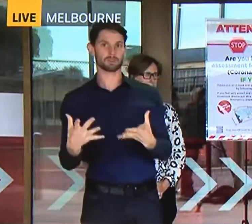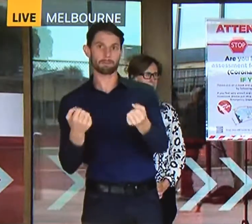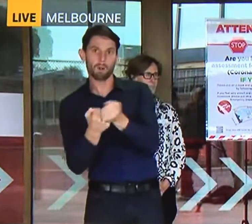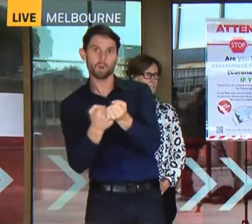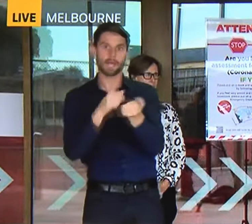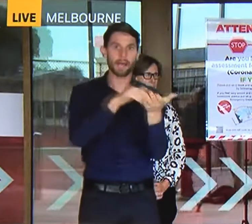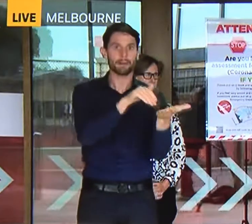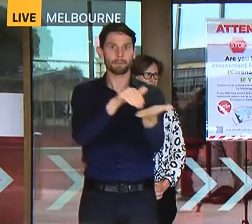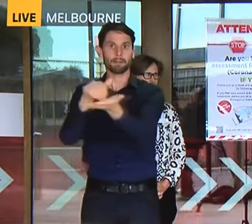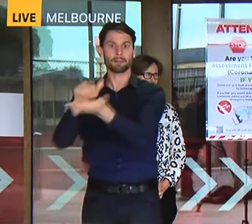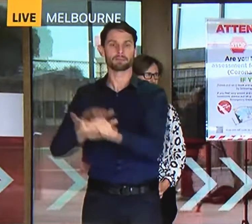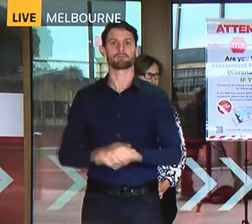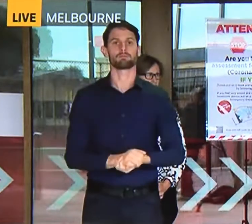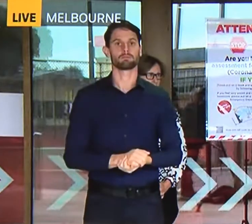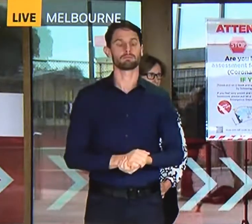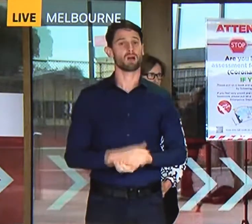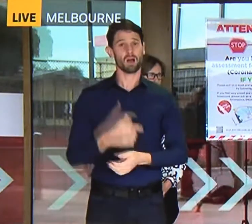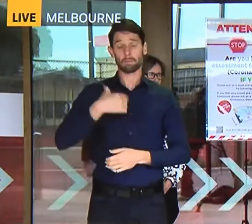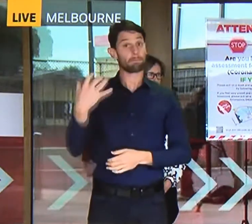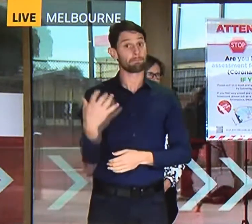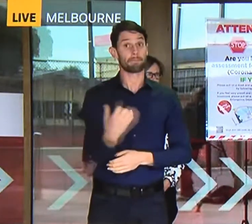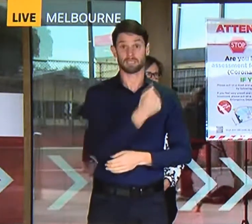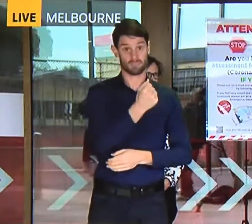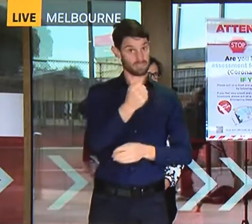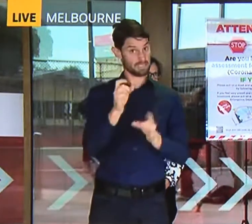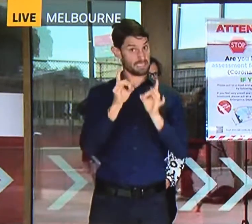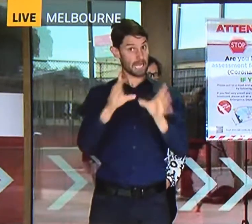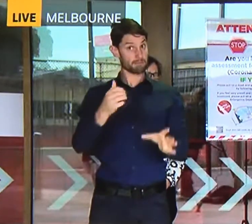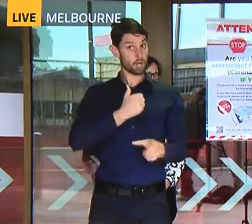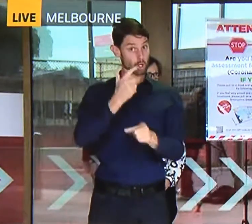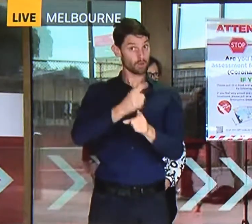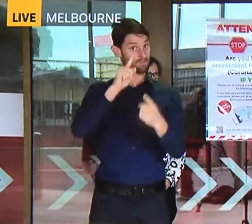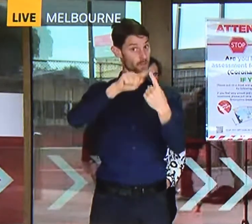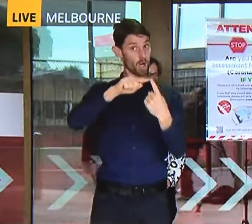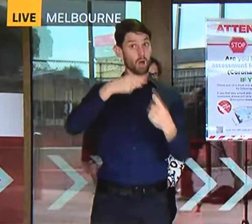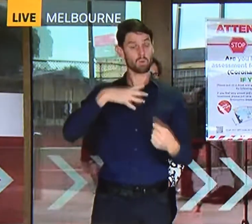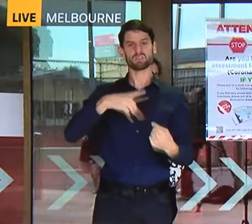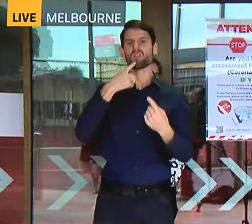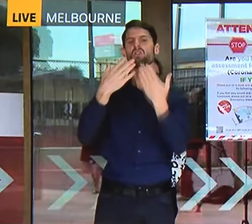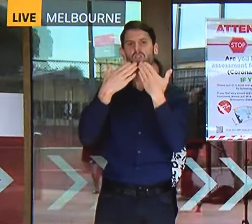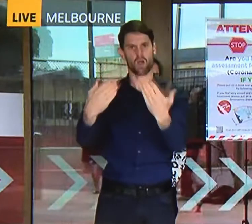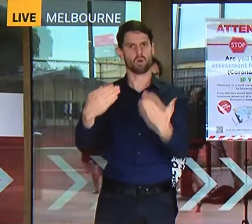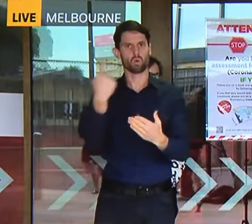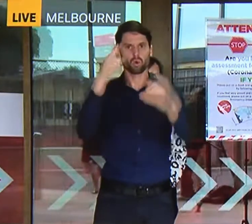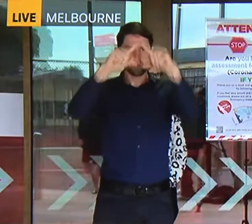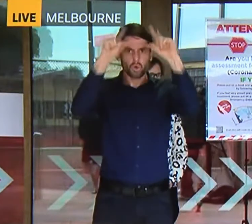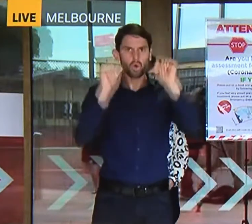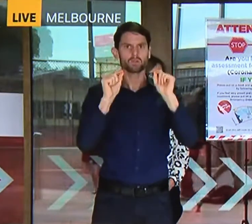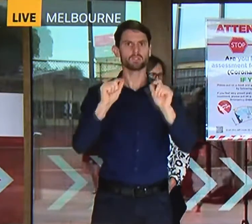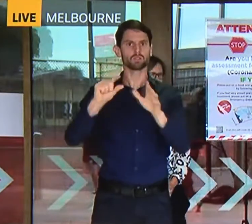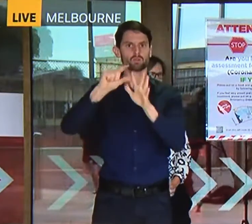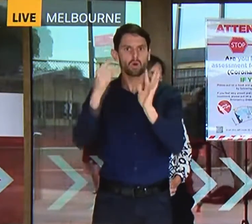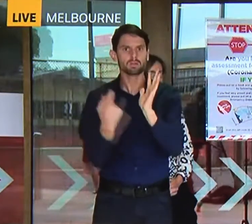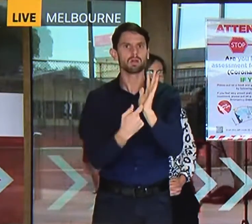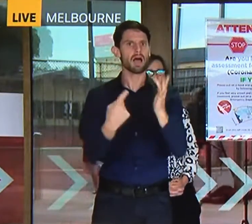by acknowledging our extraordinary nurses around the country. They are on the front line along with our doctors